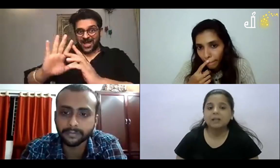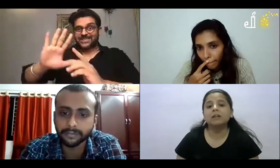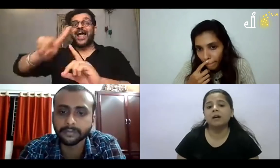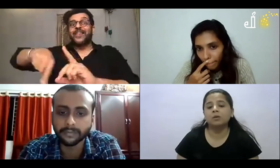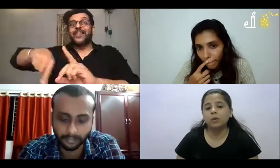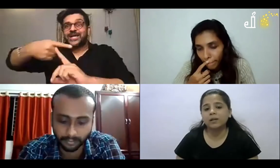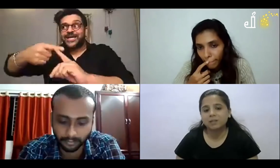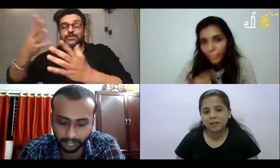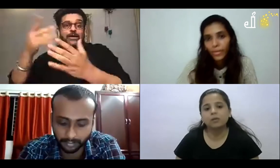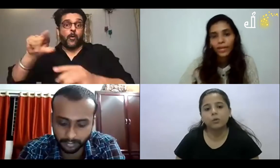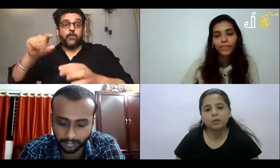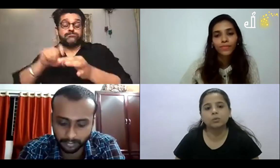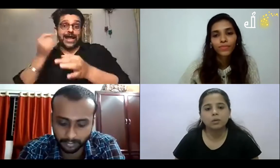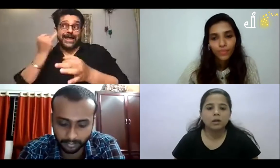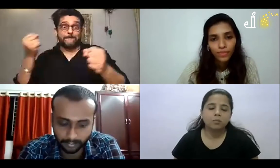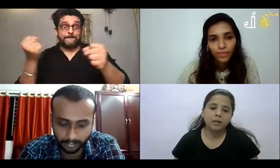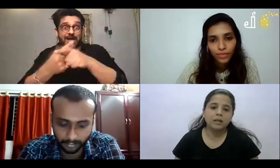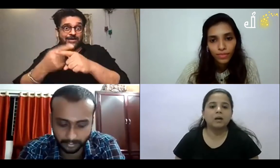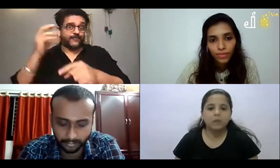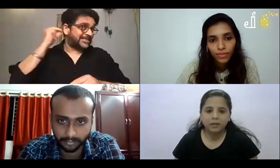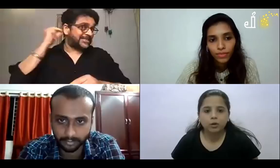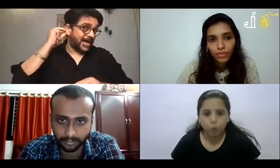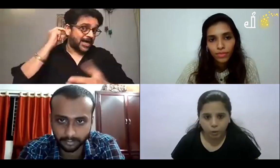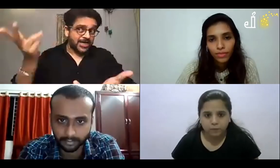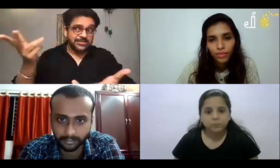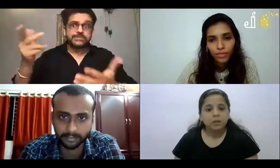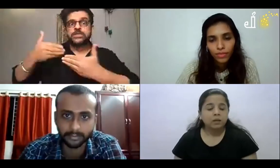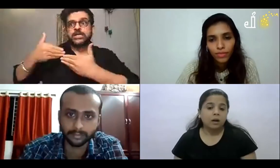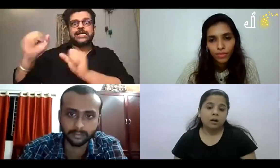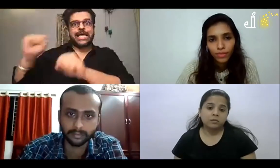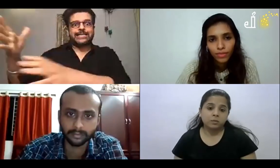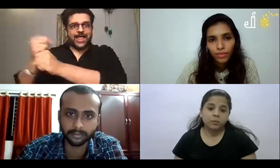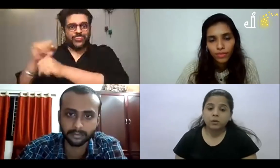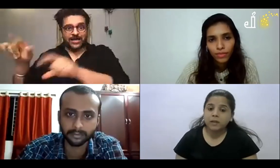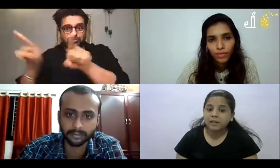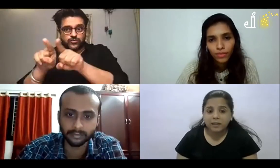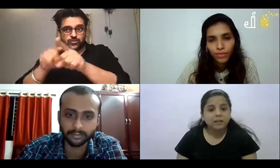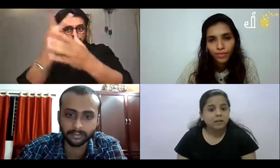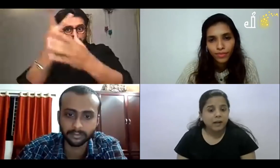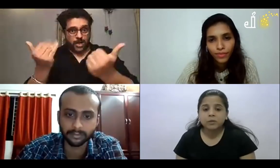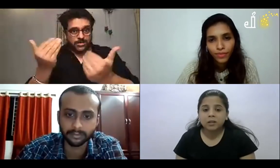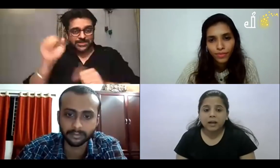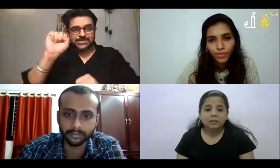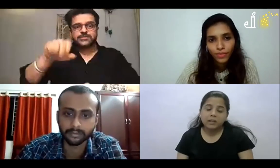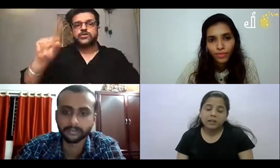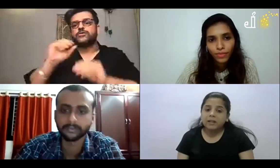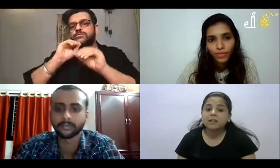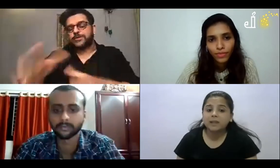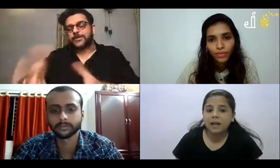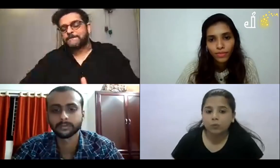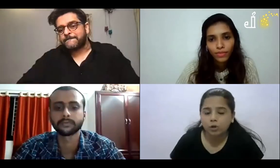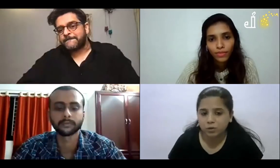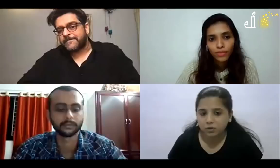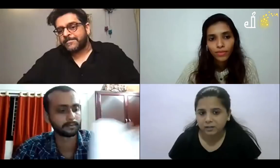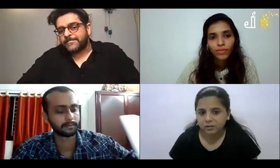child who are still going to be a 1 year old, so before that they can grab the and they can get the